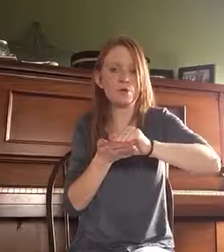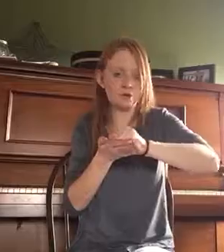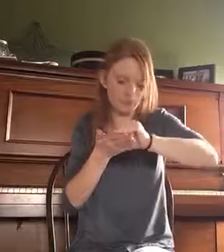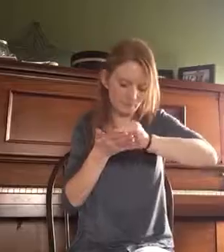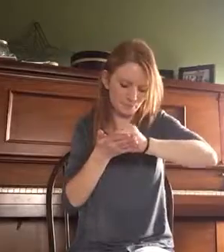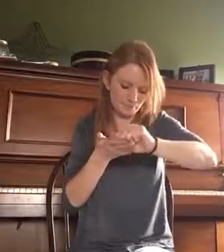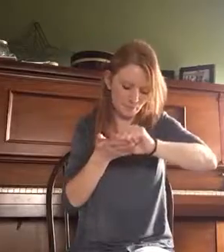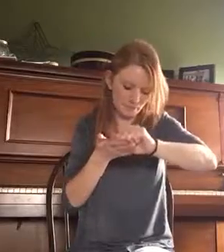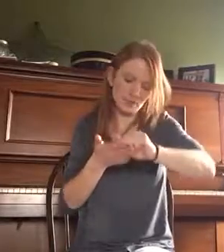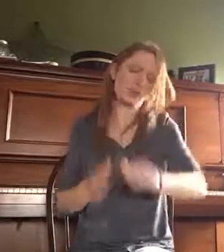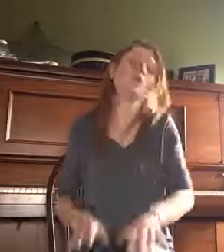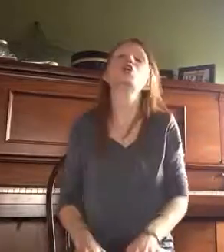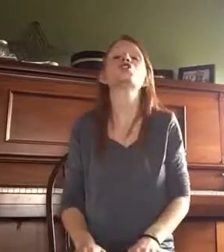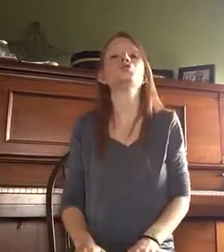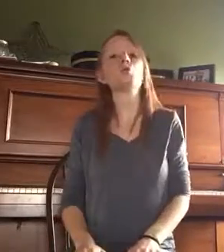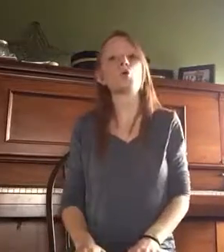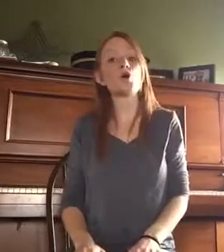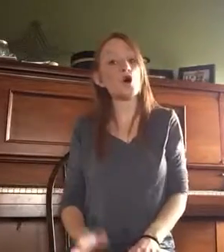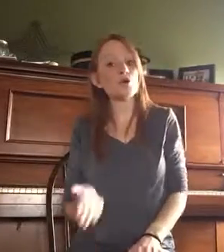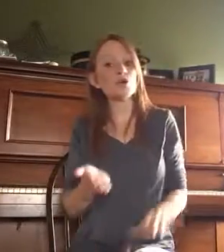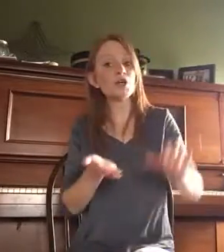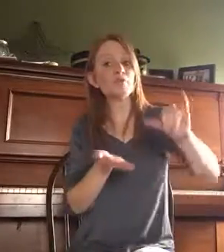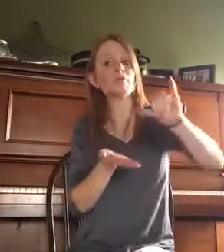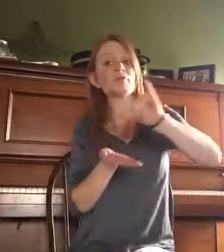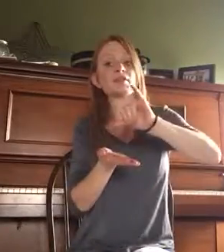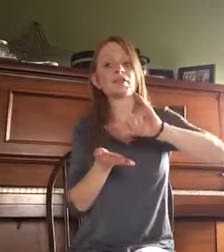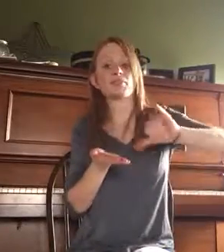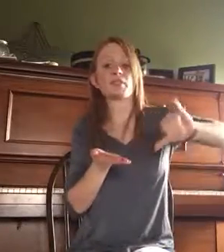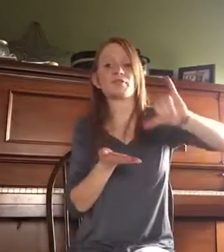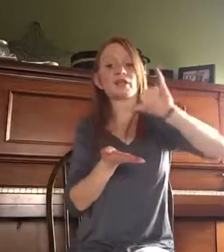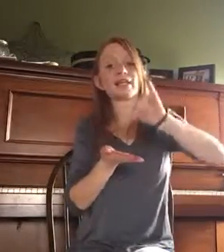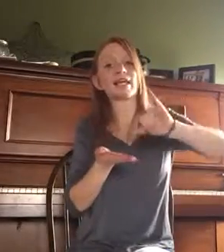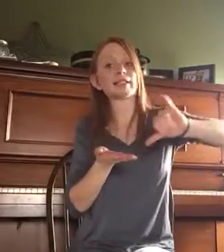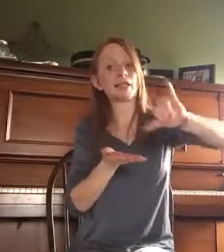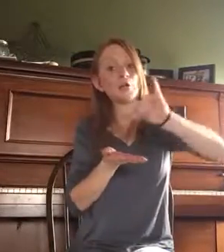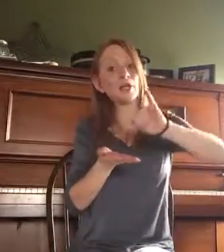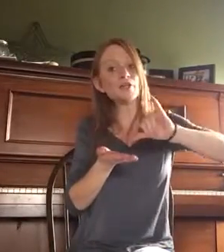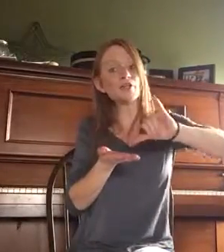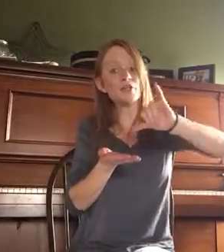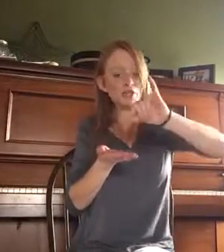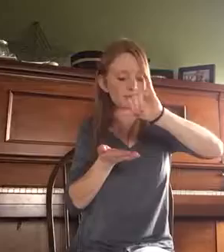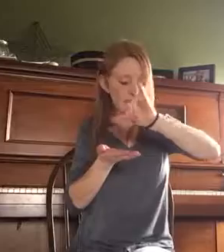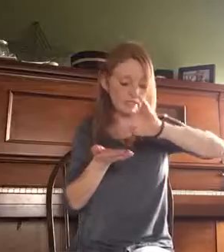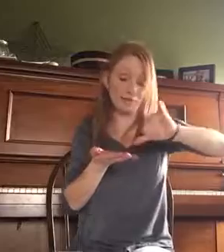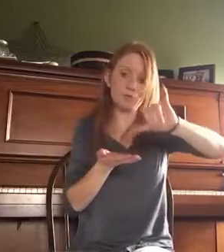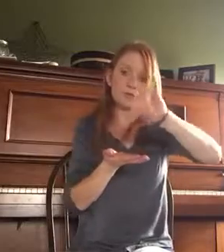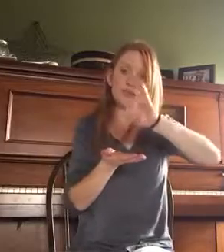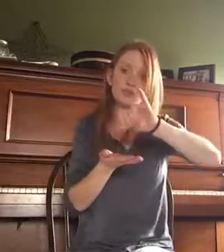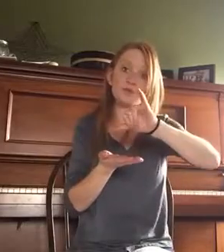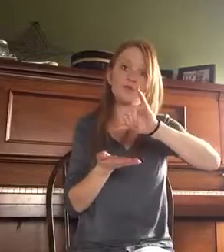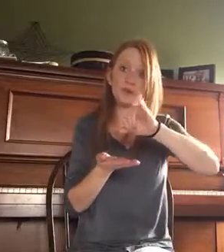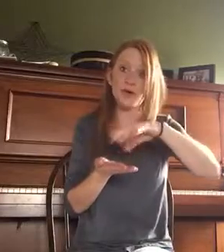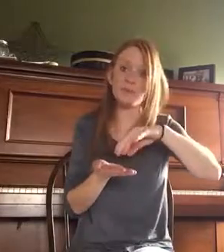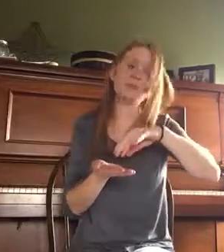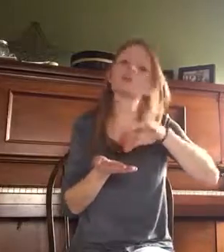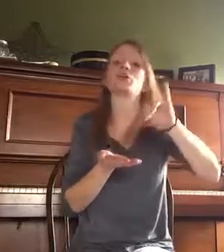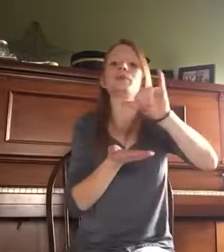forth. To pour over, this is specifically like a liquid, so they use the example in the picture of syrup, but it could be